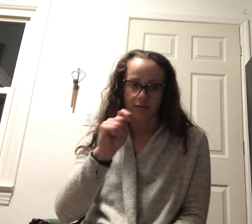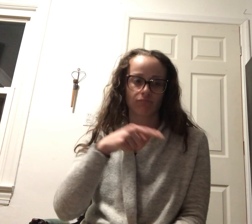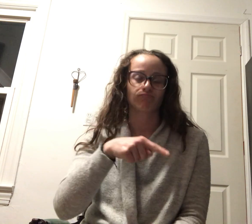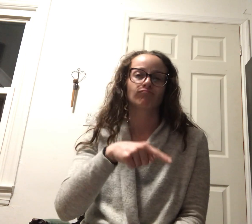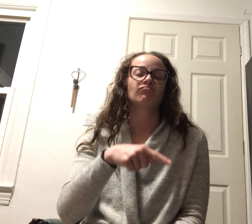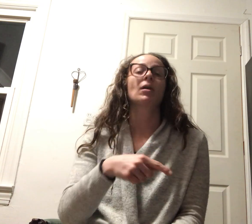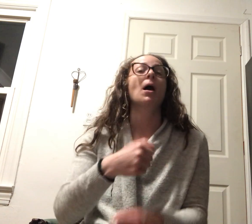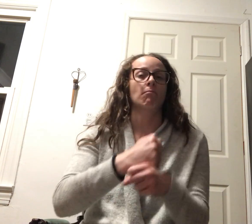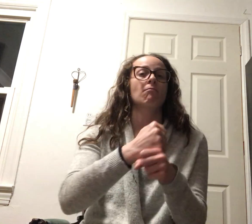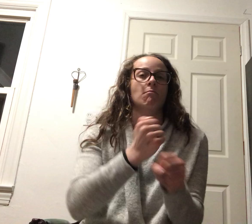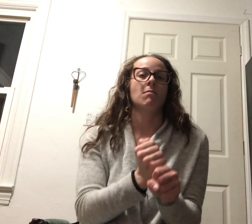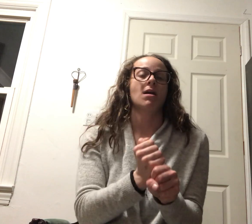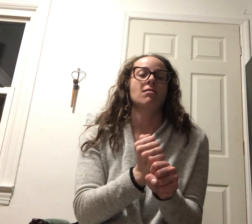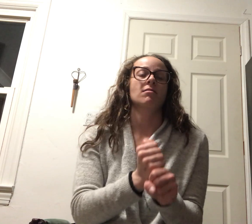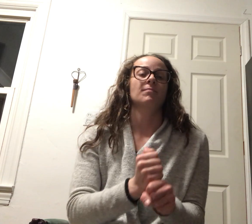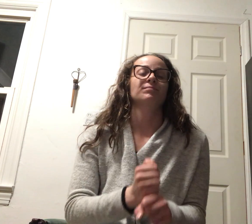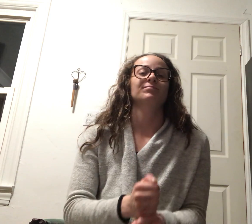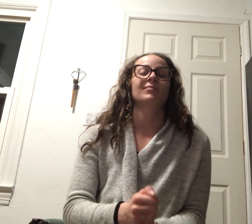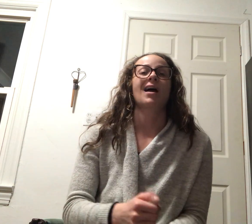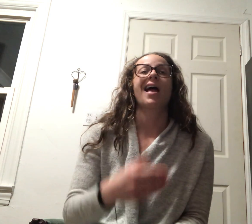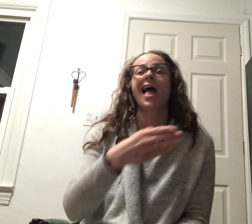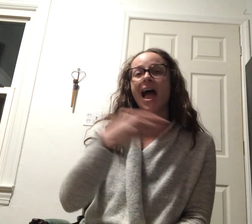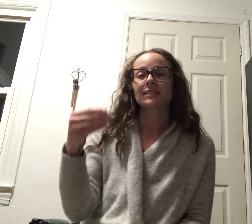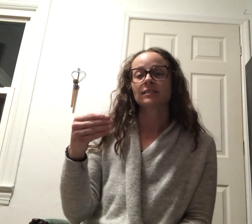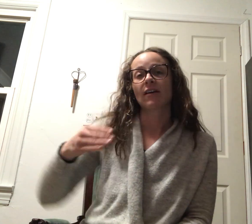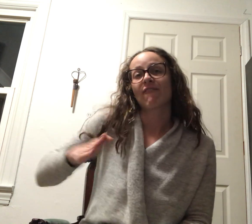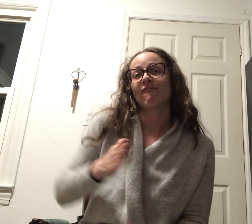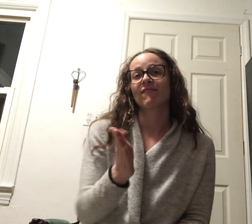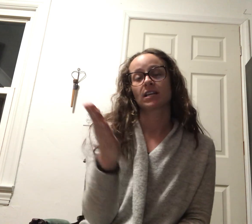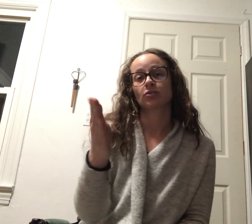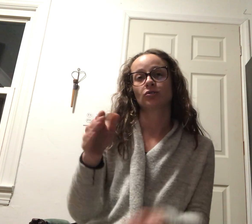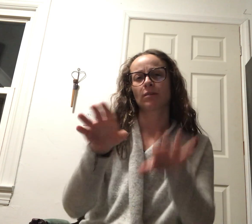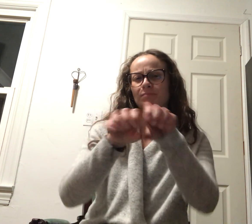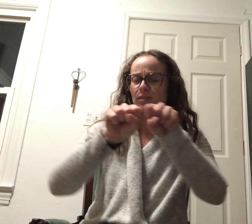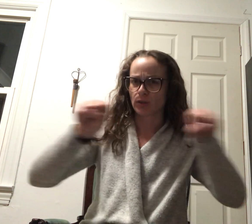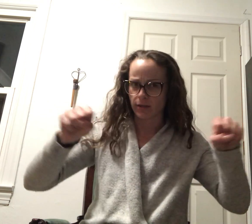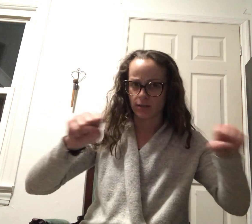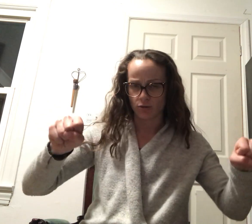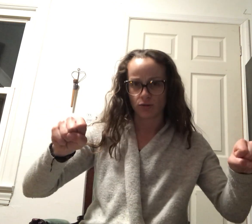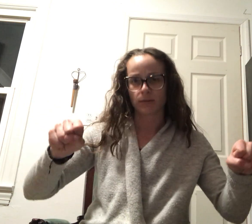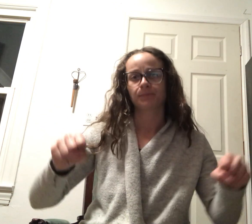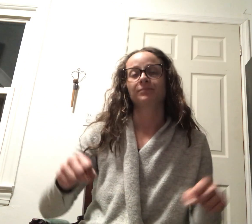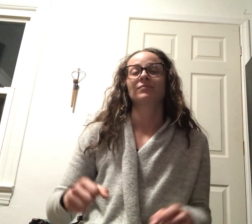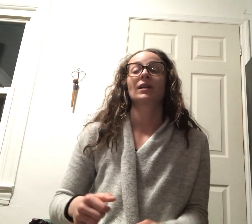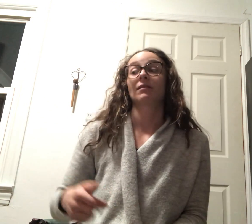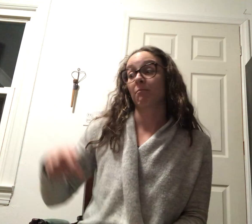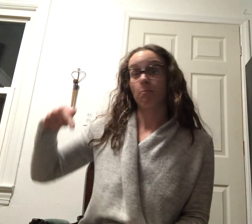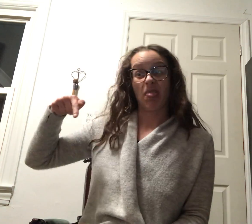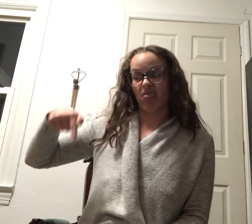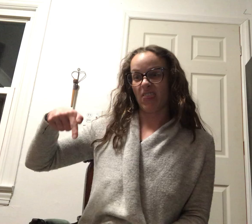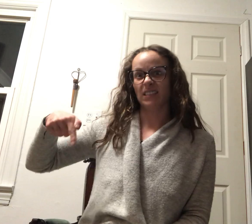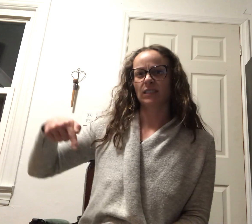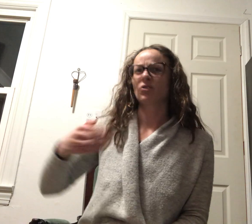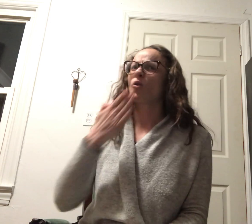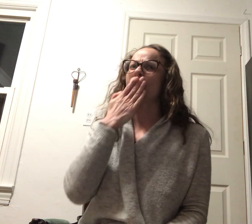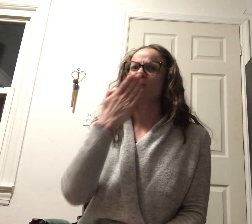So, but this has been a really good crop. Let me switch the camera around real quick for you.